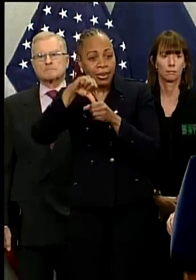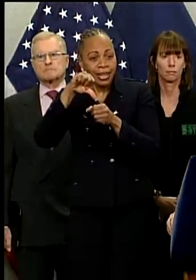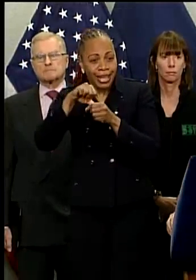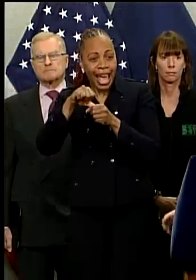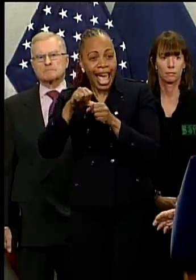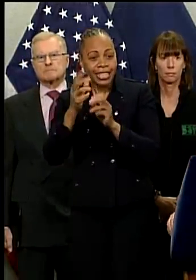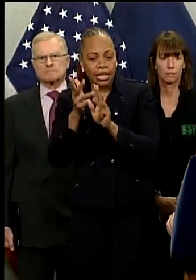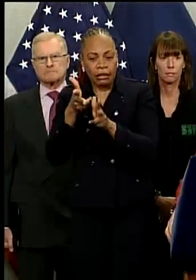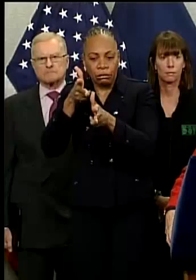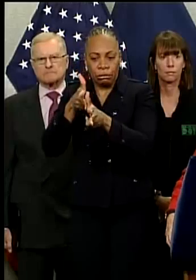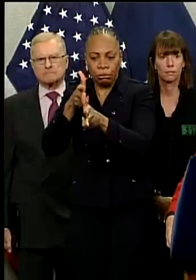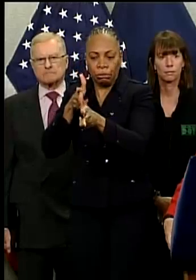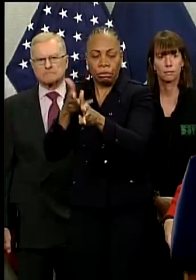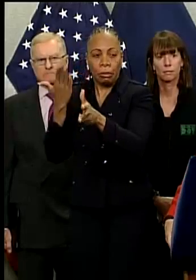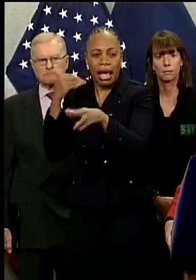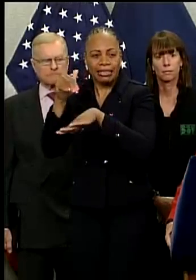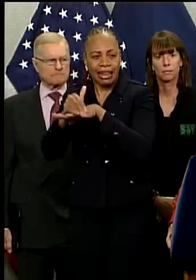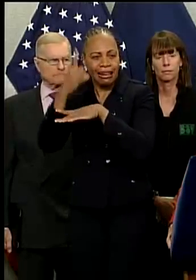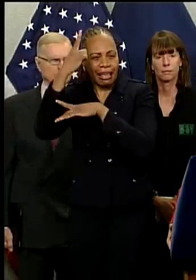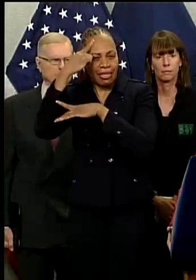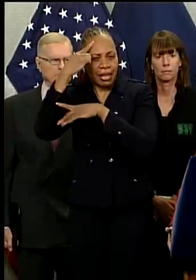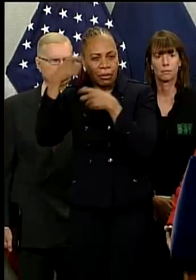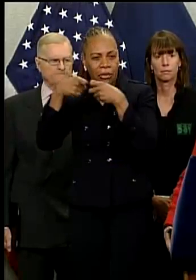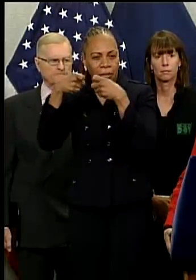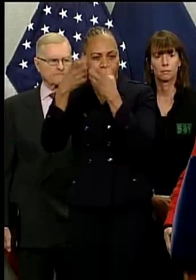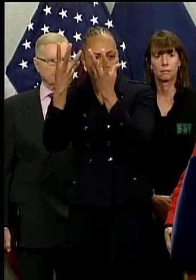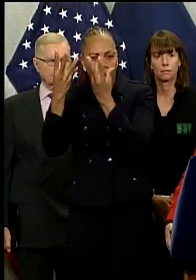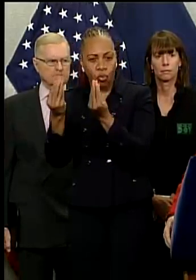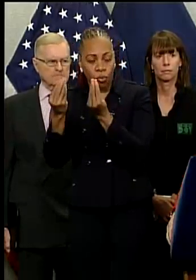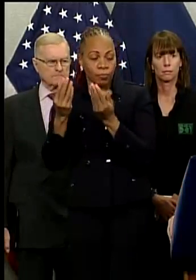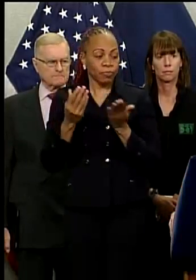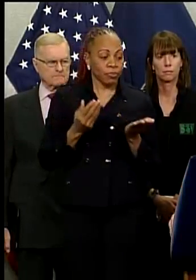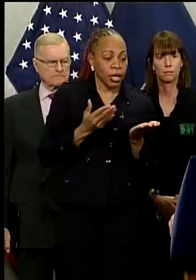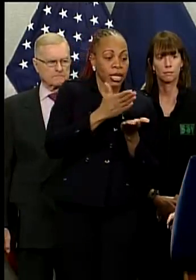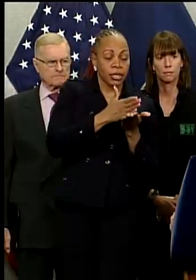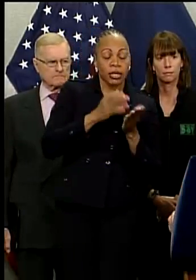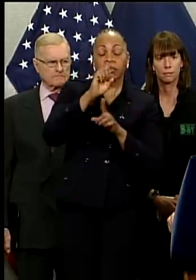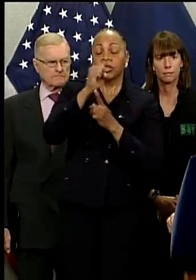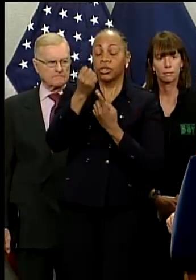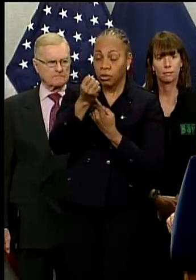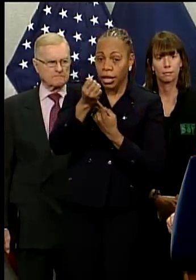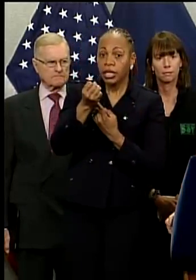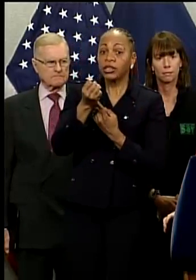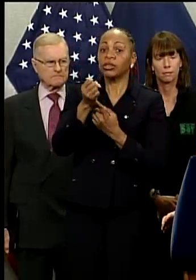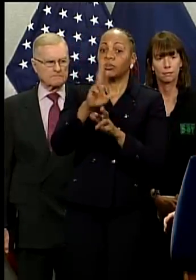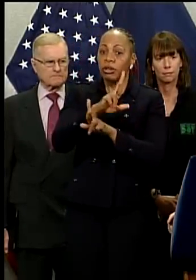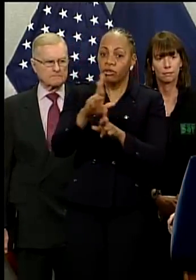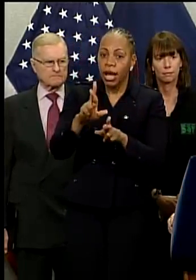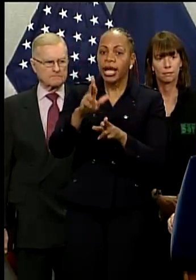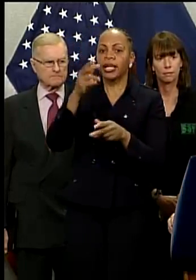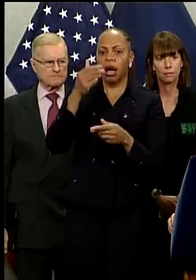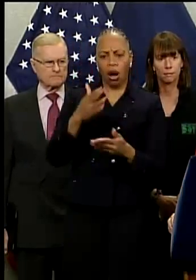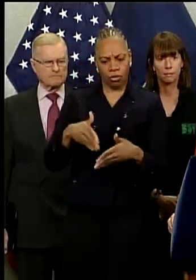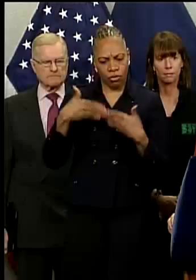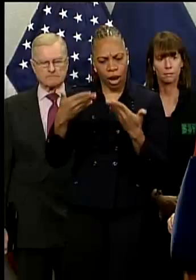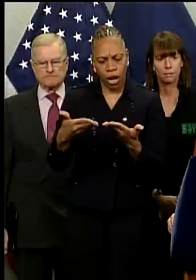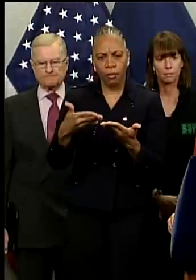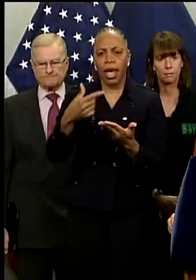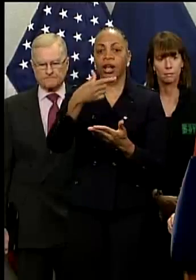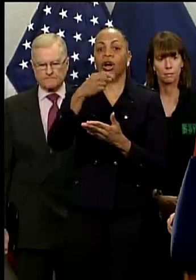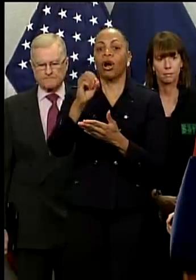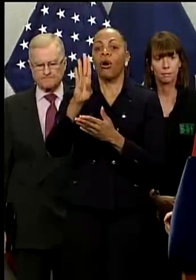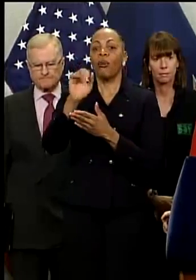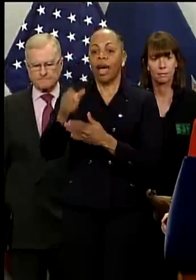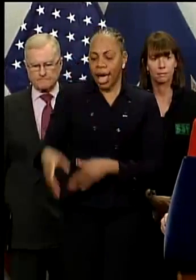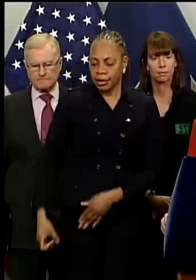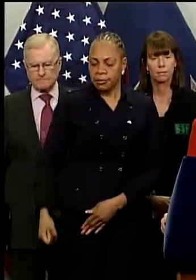they're thinking about the power. Well, I think in some senses that's good. Getting ready. We always recommend that you have a go bag and that you know what to